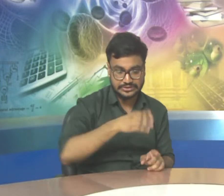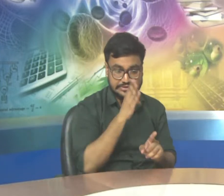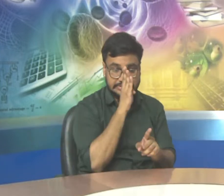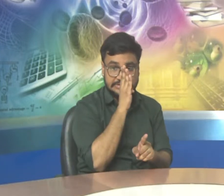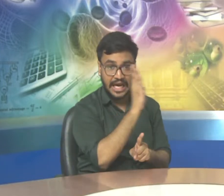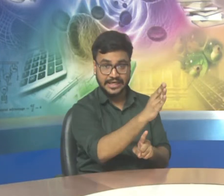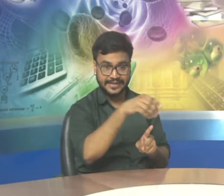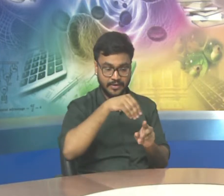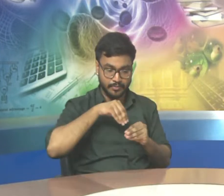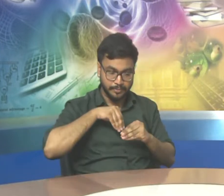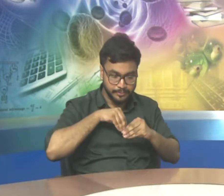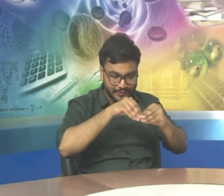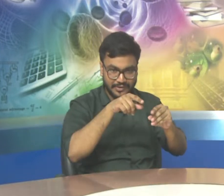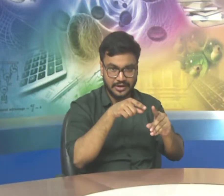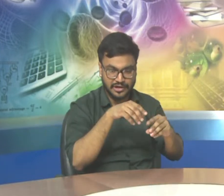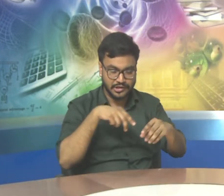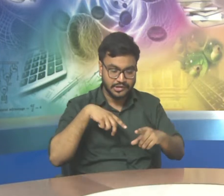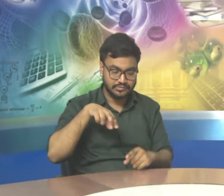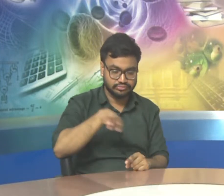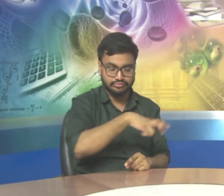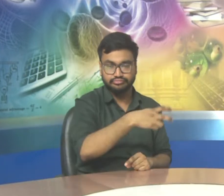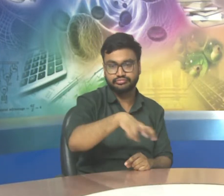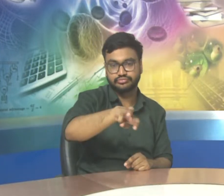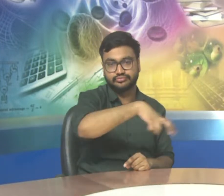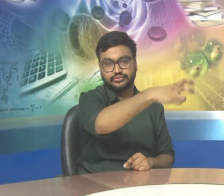but not least is acceleration force.